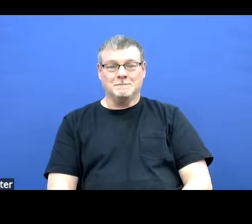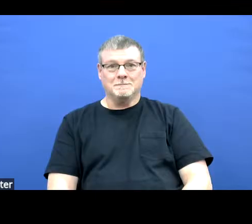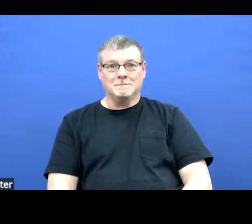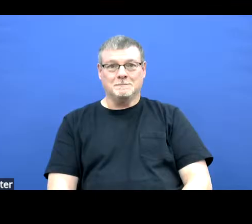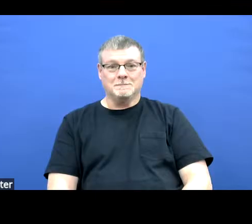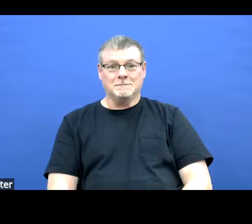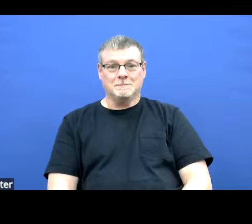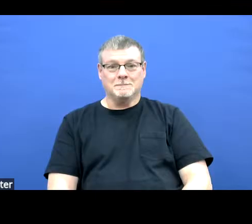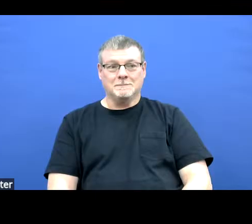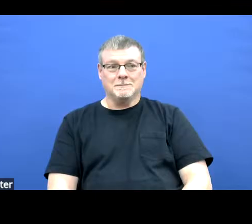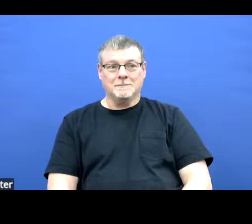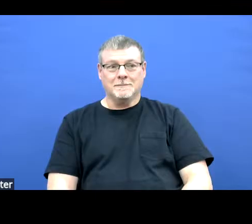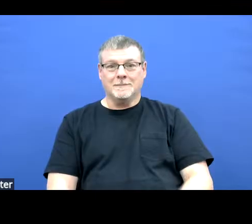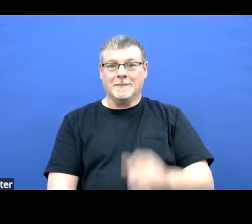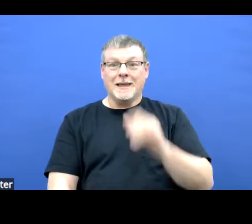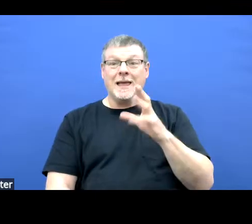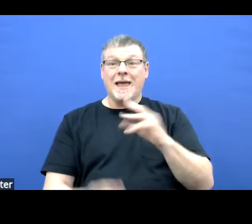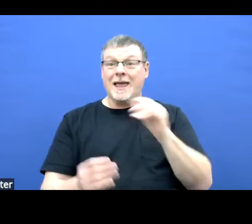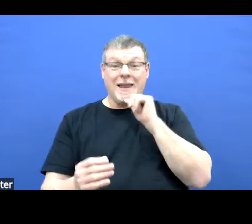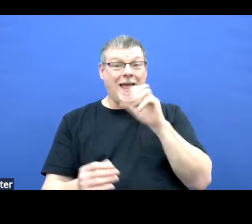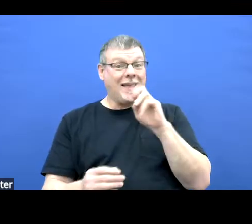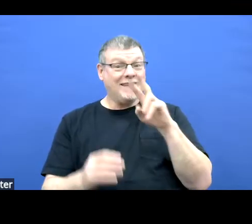We're not even done with public hearings yet.